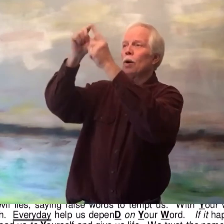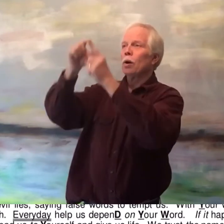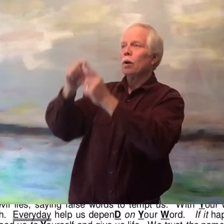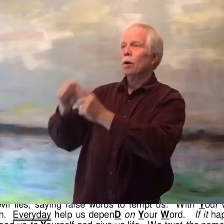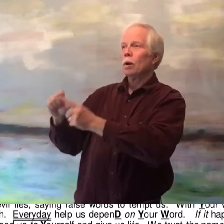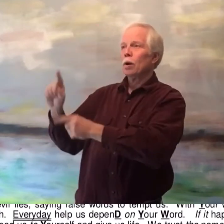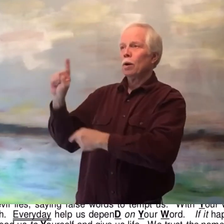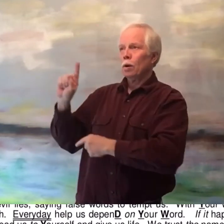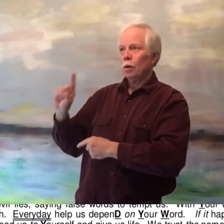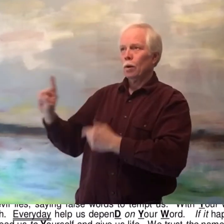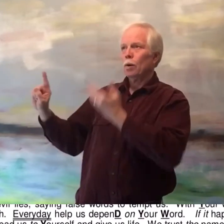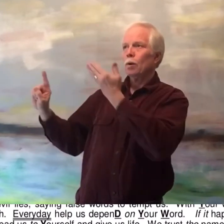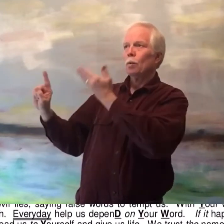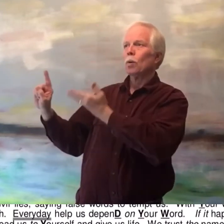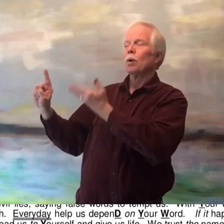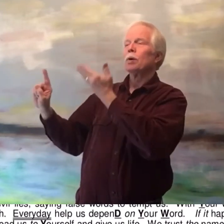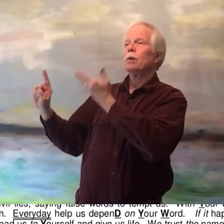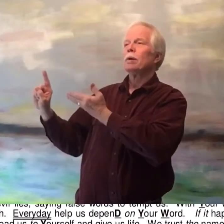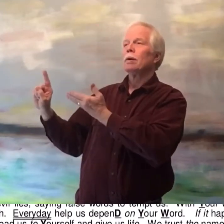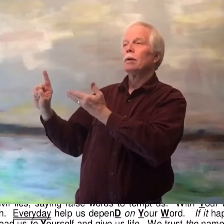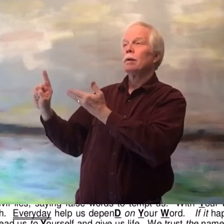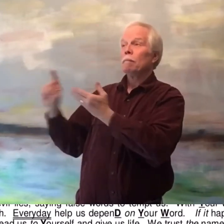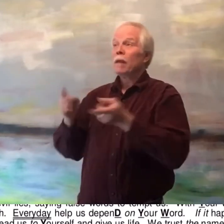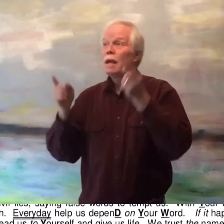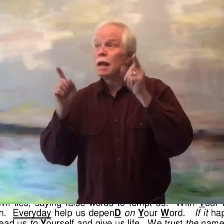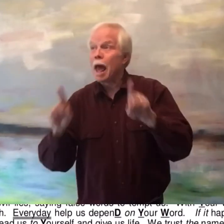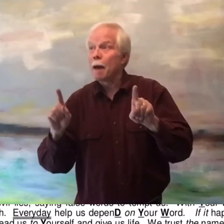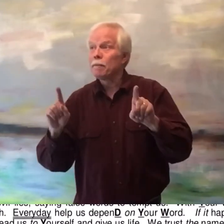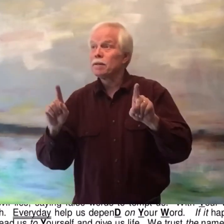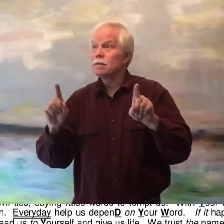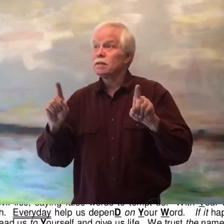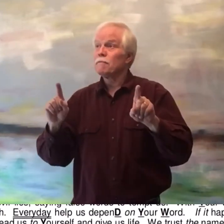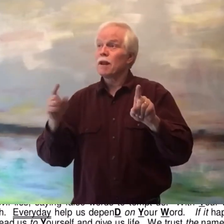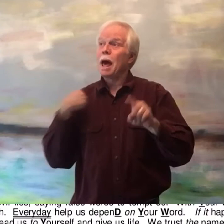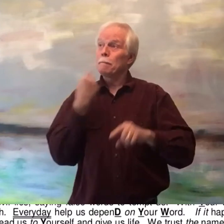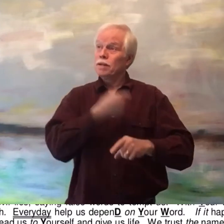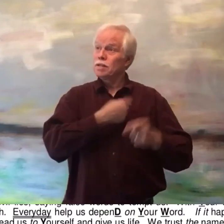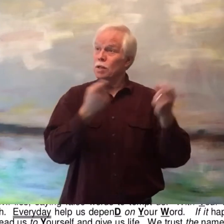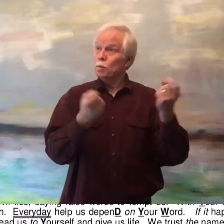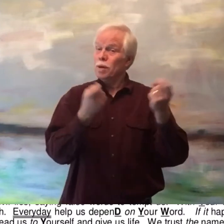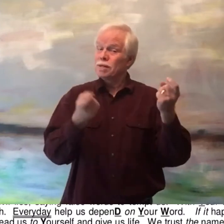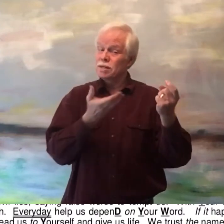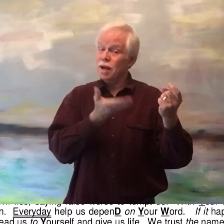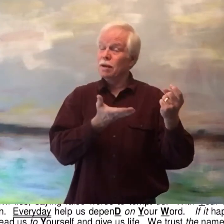word. If it happens, if it happens that we sin,